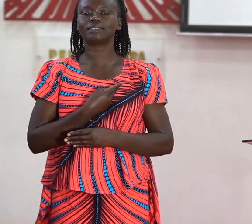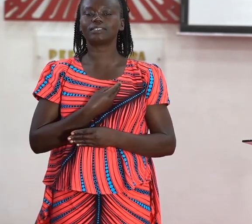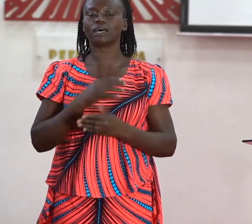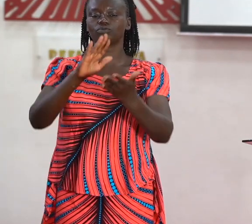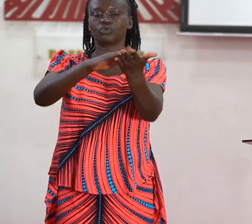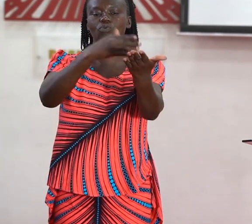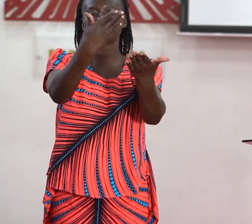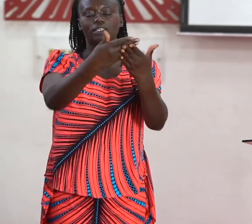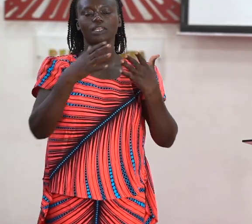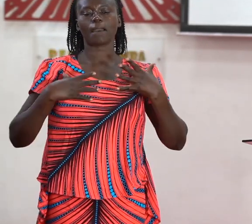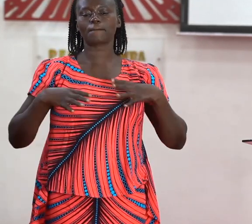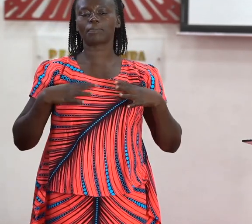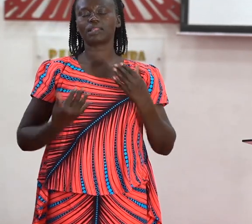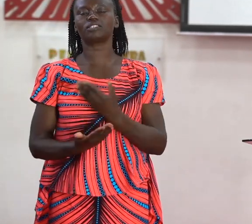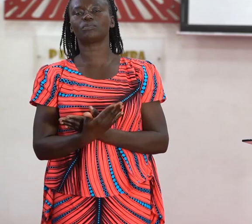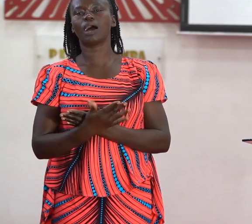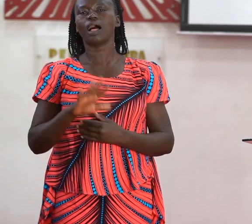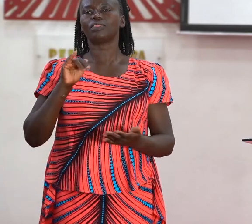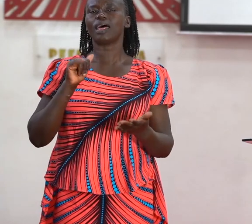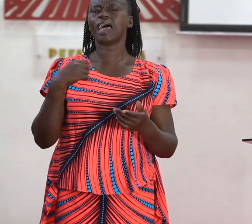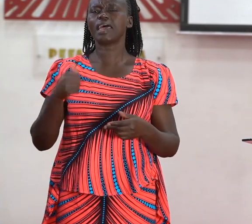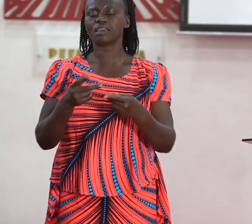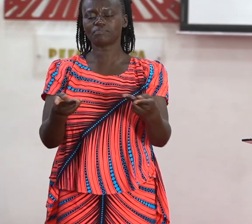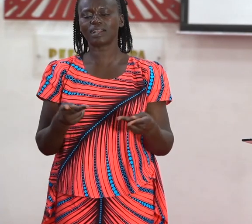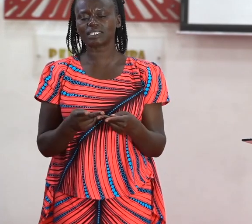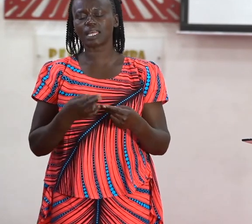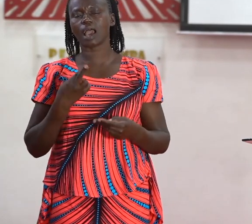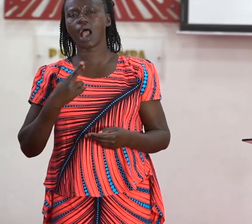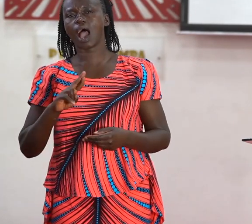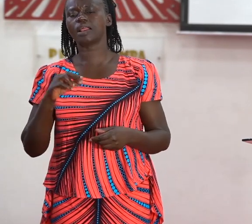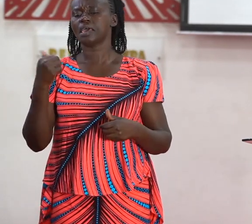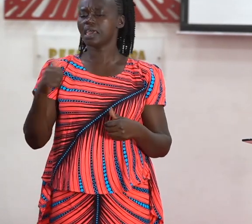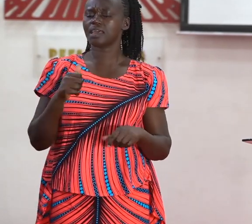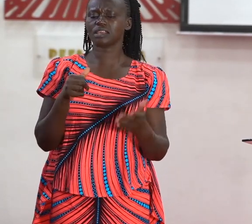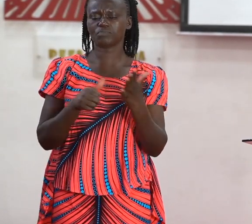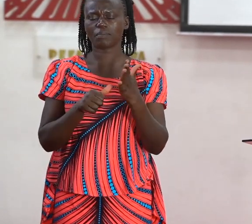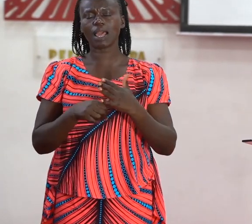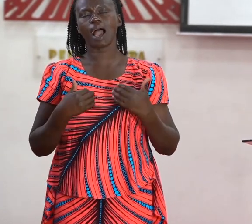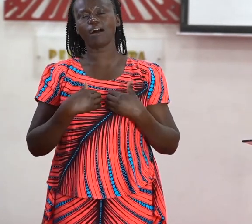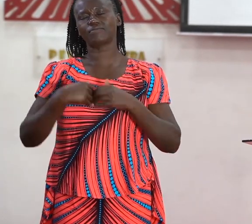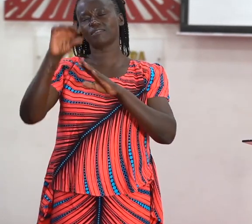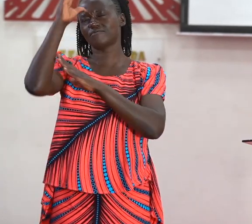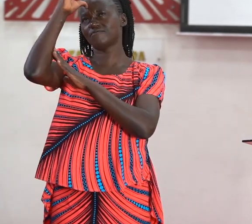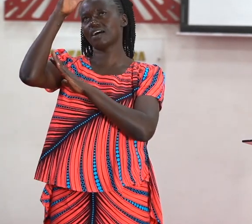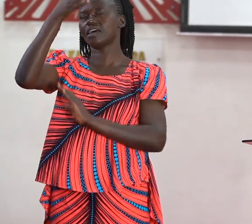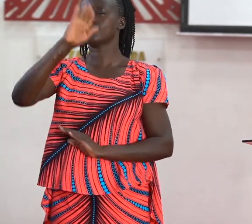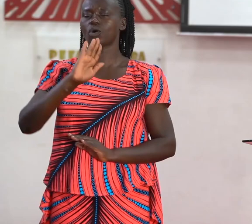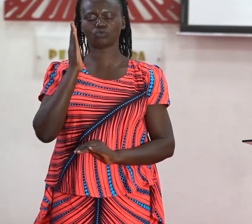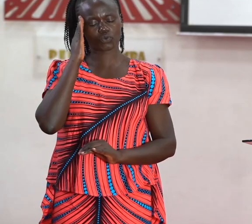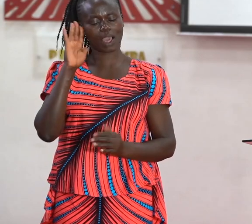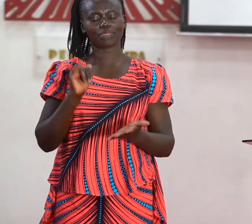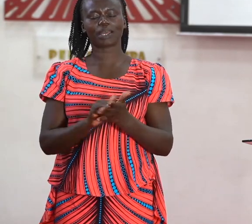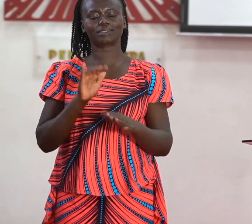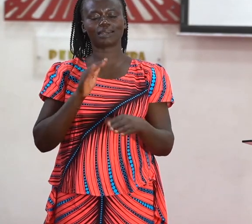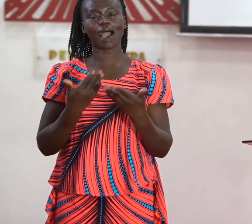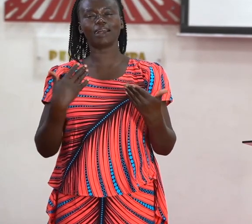people this morning. And wherever they are, in whatever situation they are in, my Father and my God, we know that your hand is not too short